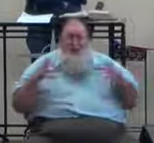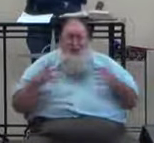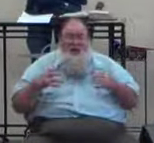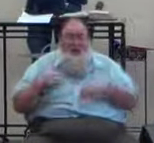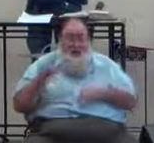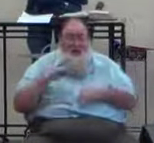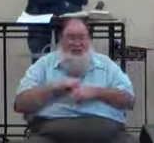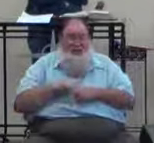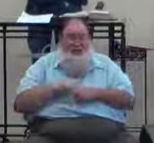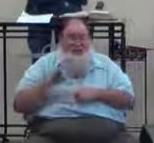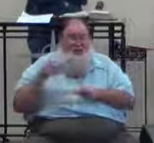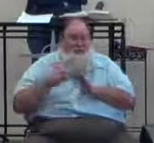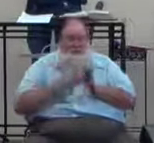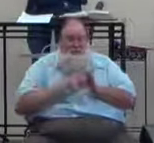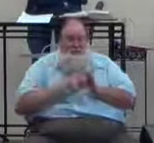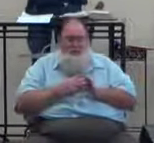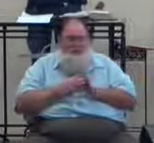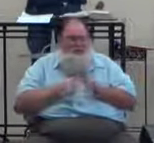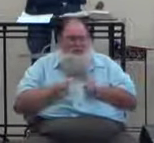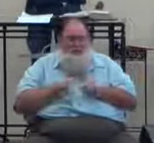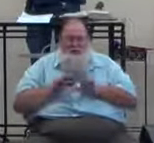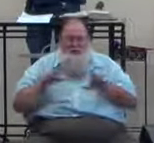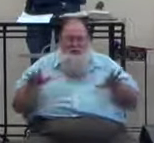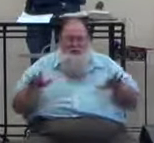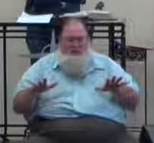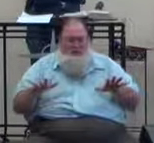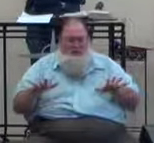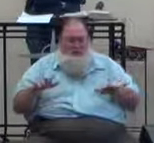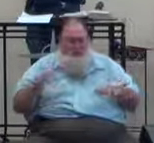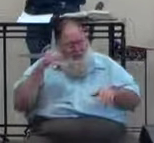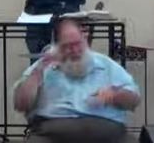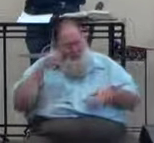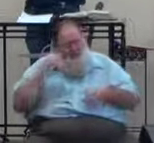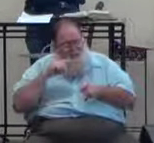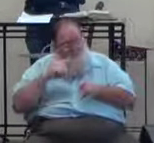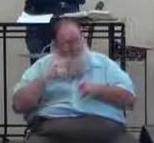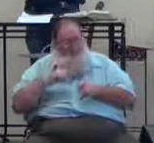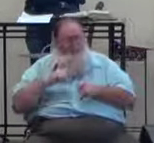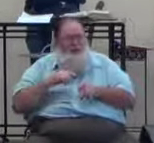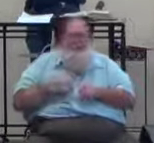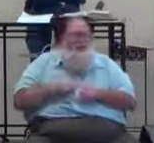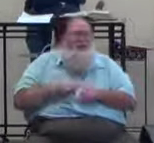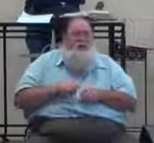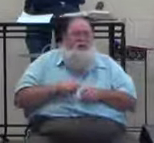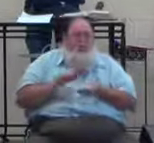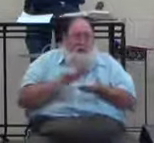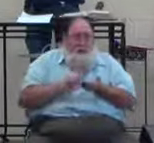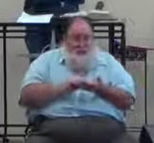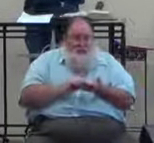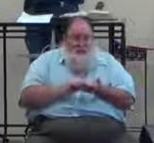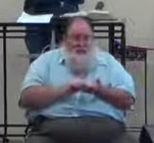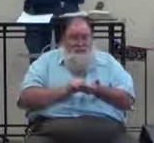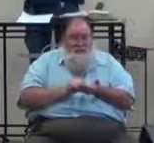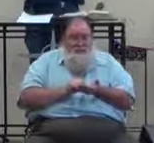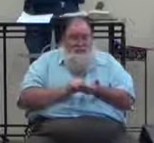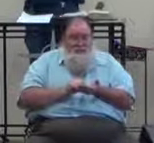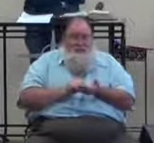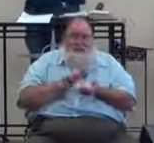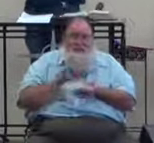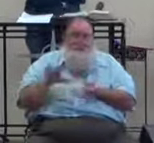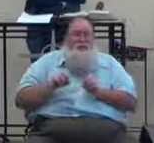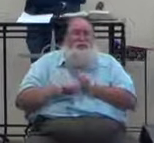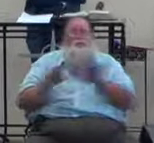out all over the world. It's not only going to stop in Samaria, but it's going to go to Judea, all over the